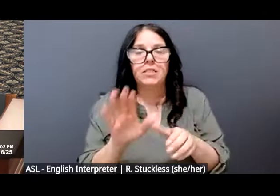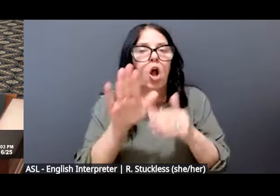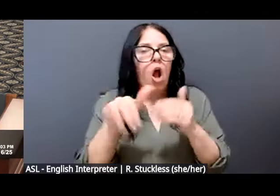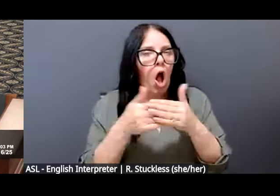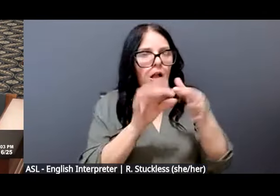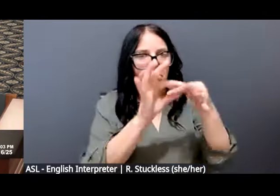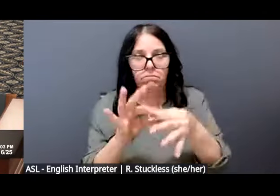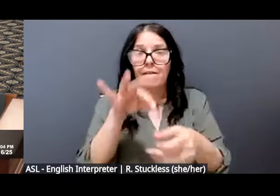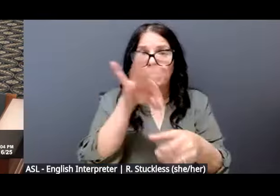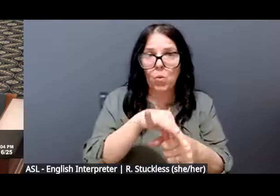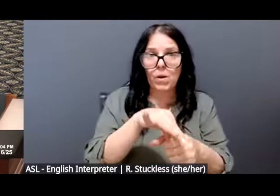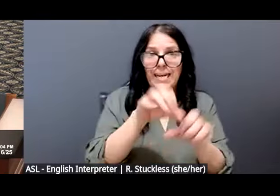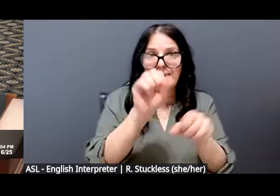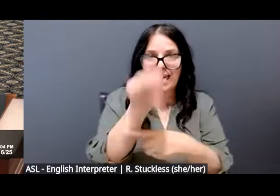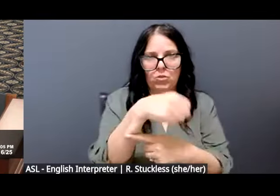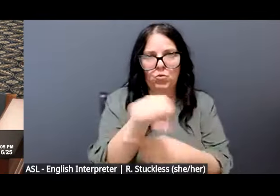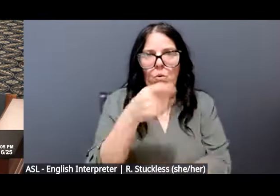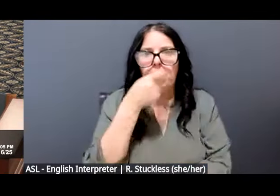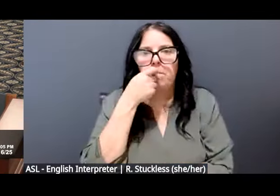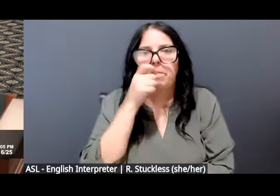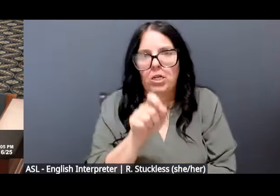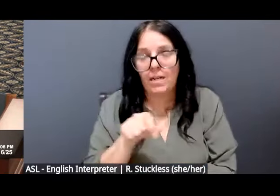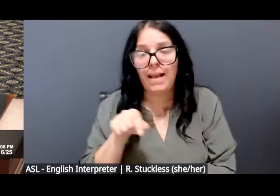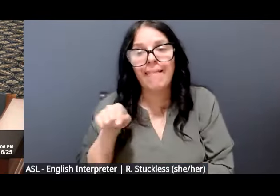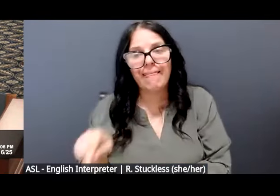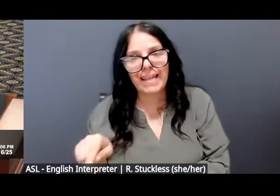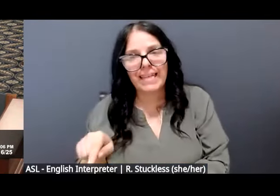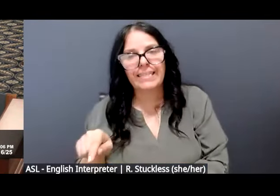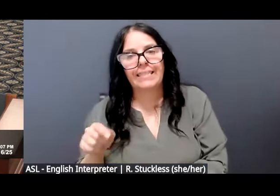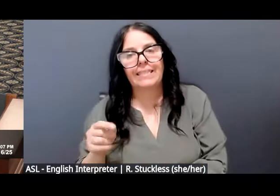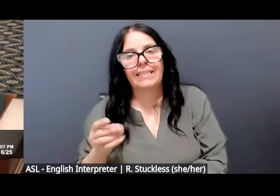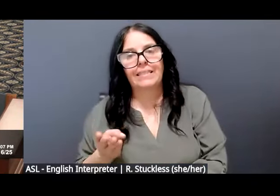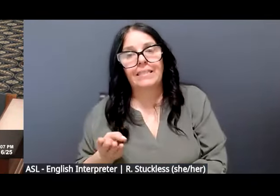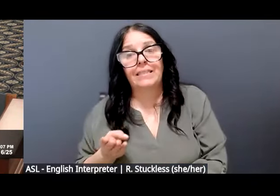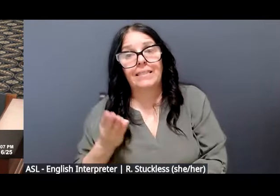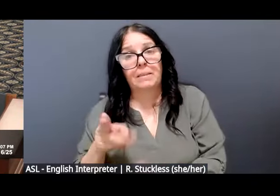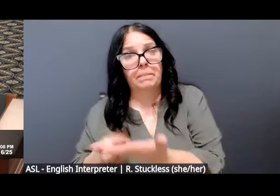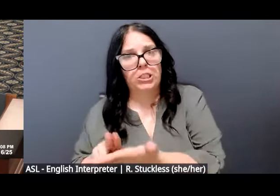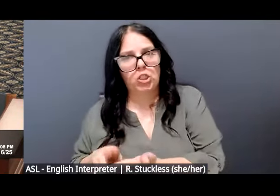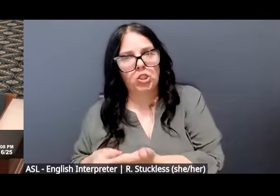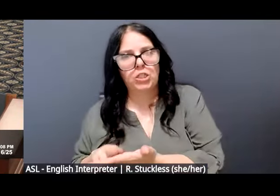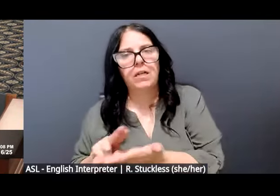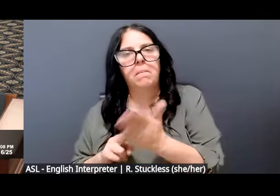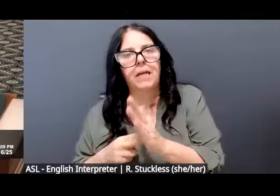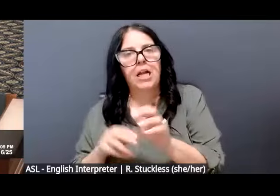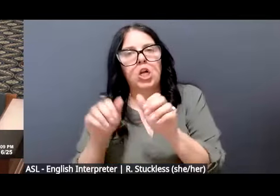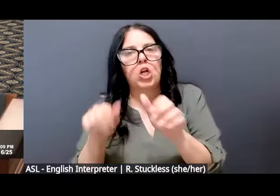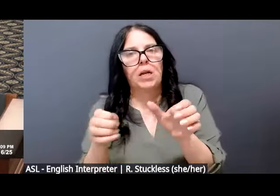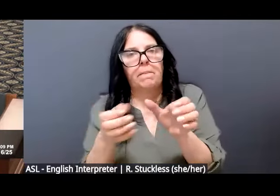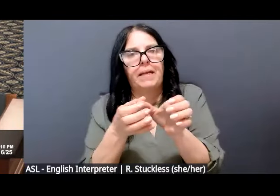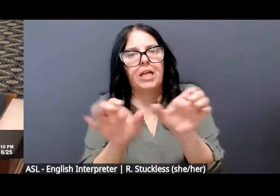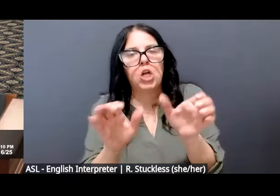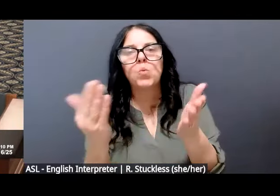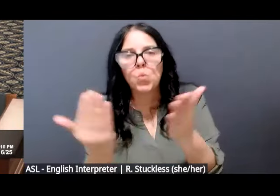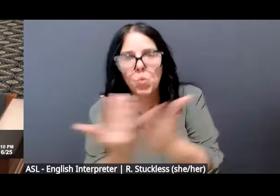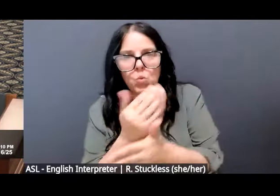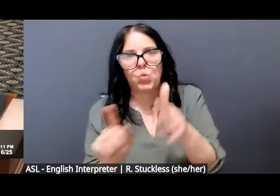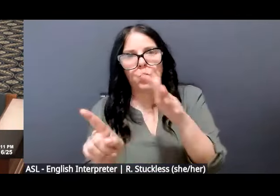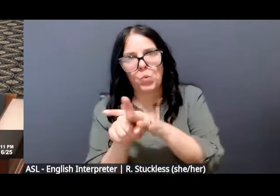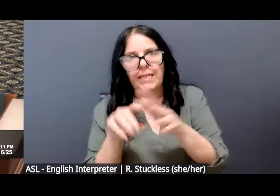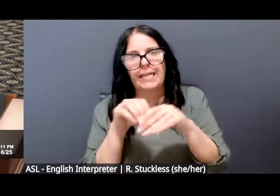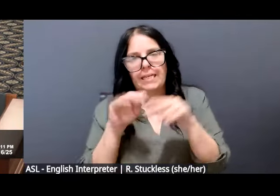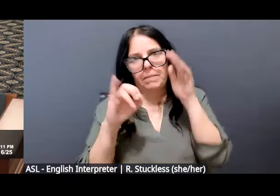voter. This petition would create the possibility of that. So this would be a new thing in Michigan law